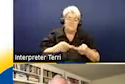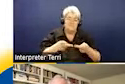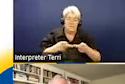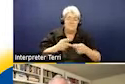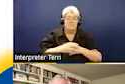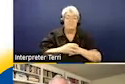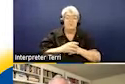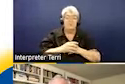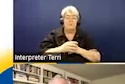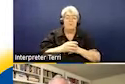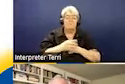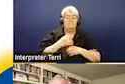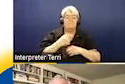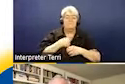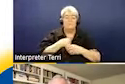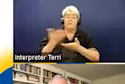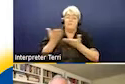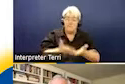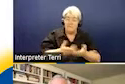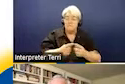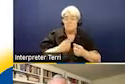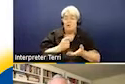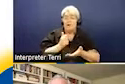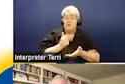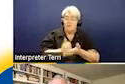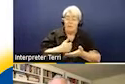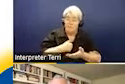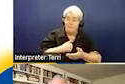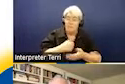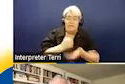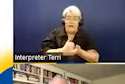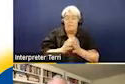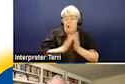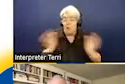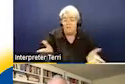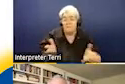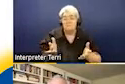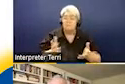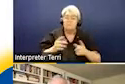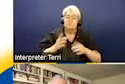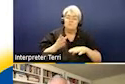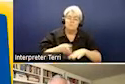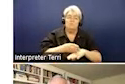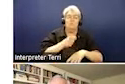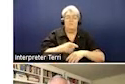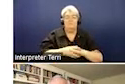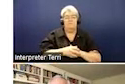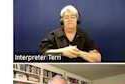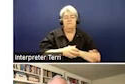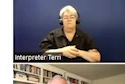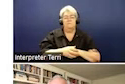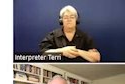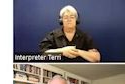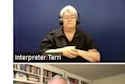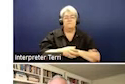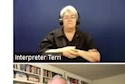this to you with help that you'll help me and help all of us think about how to do this better. Next slide.